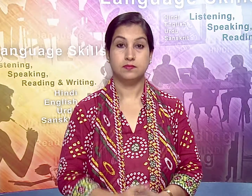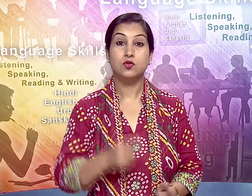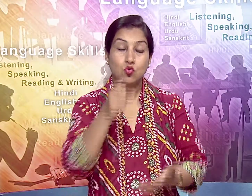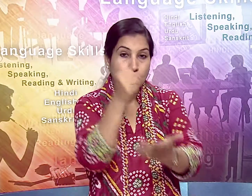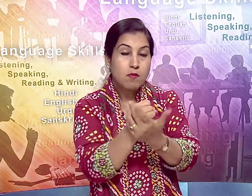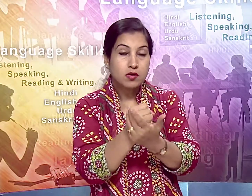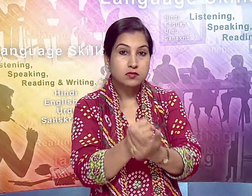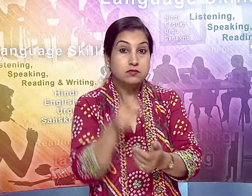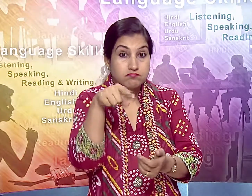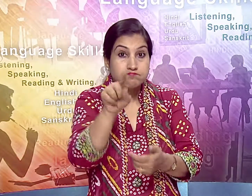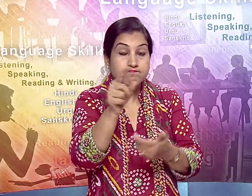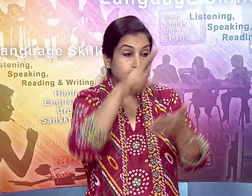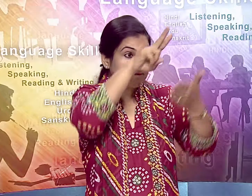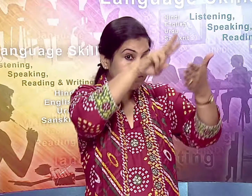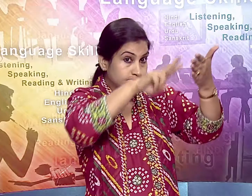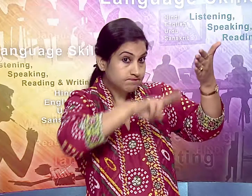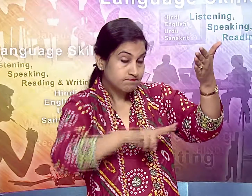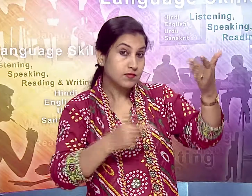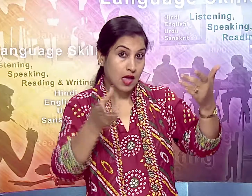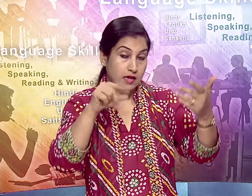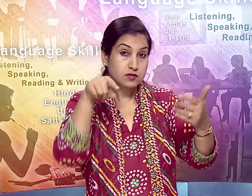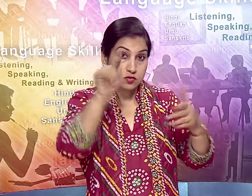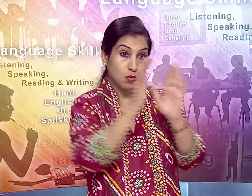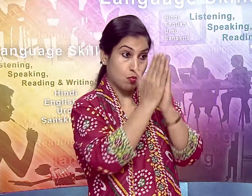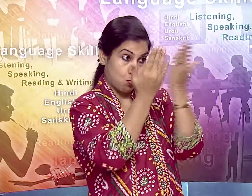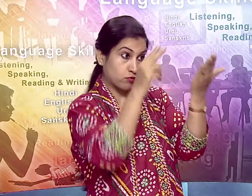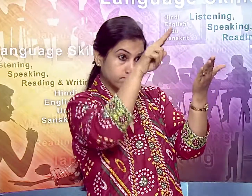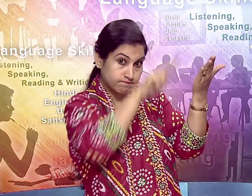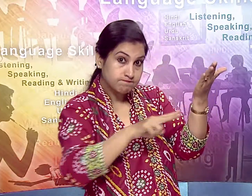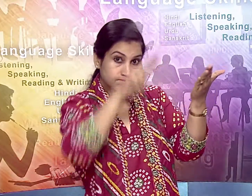You must read this lesson again from your book.